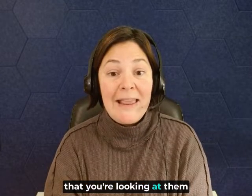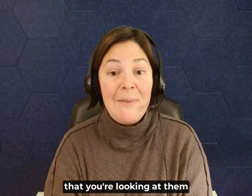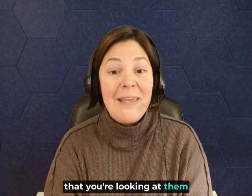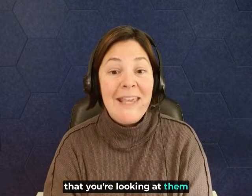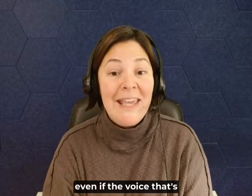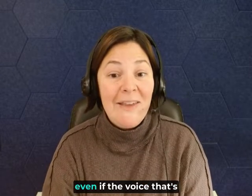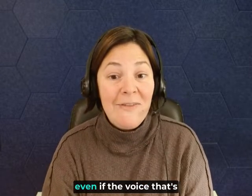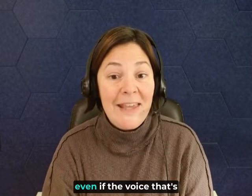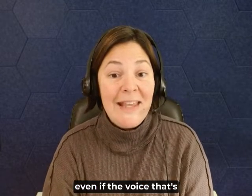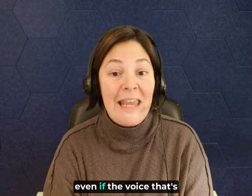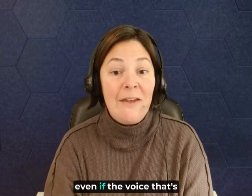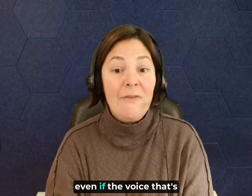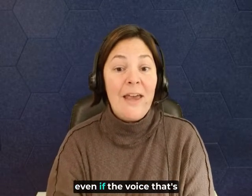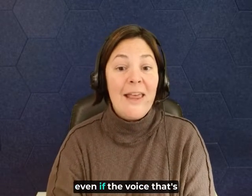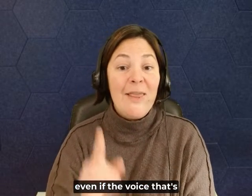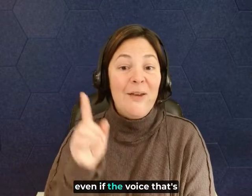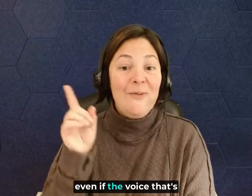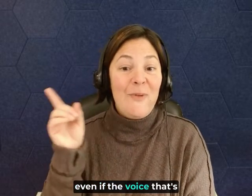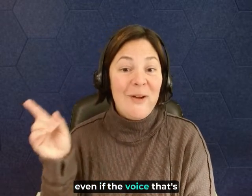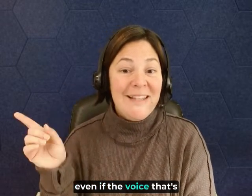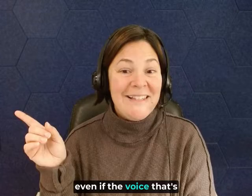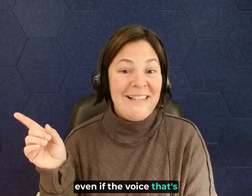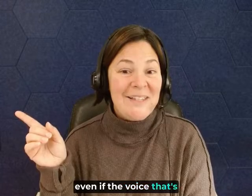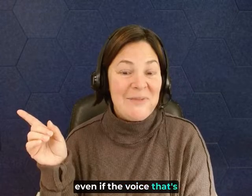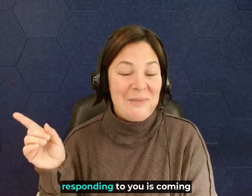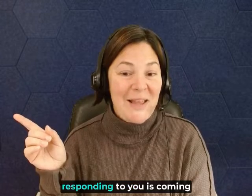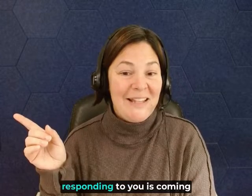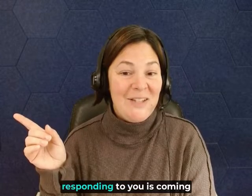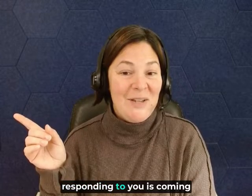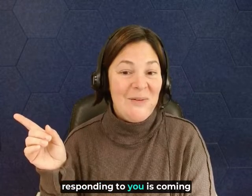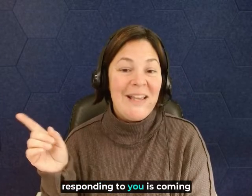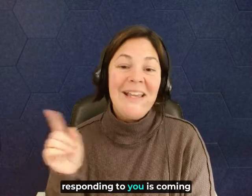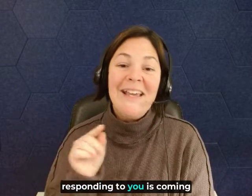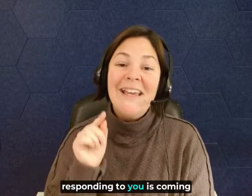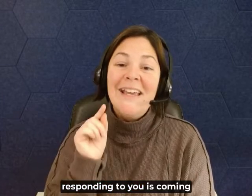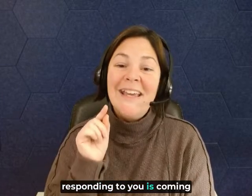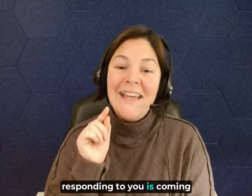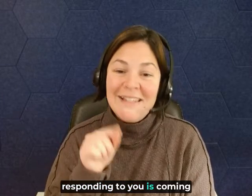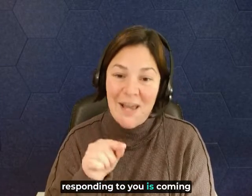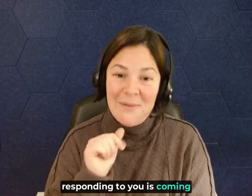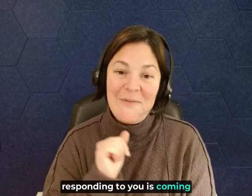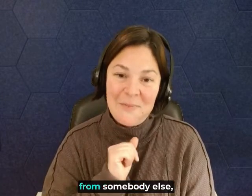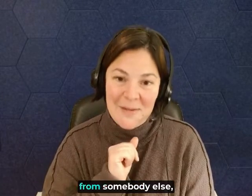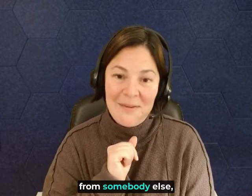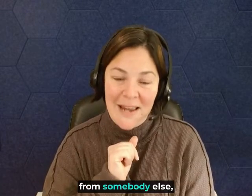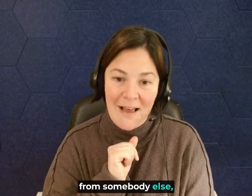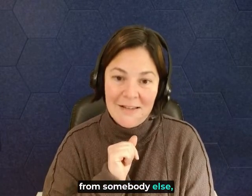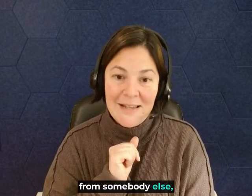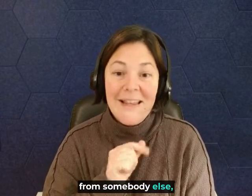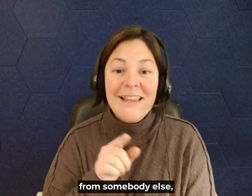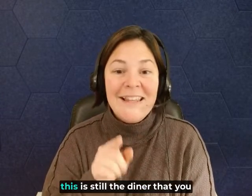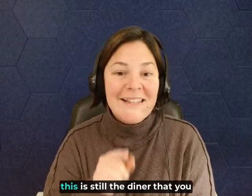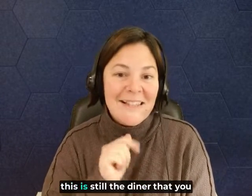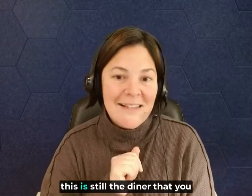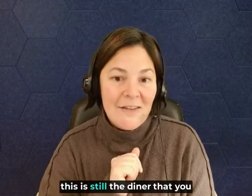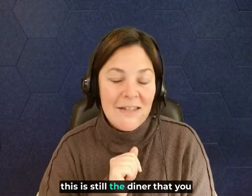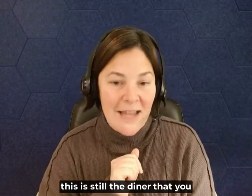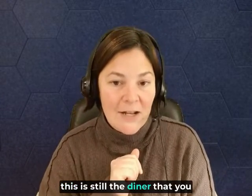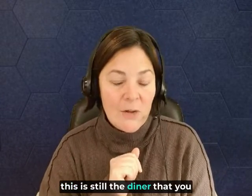them even if the voice that's responding to you is coming from somebody else. This is still the diner that